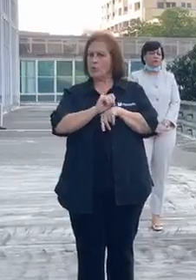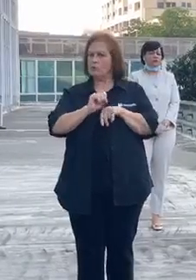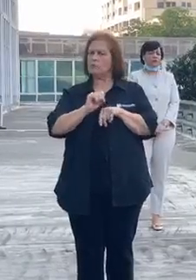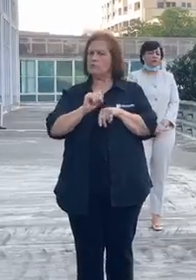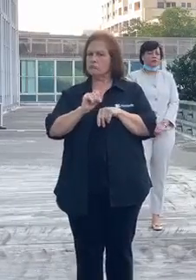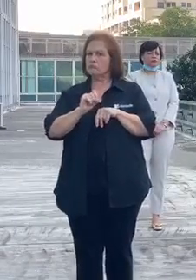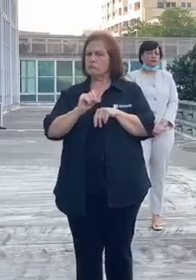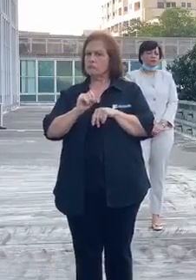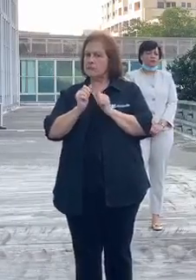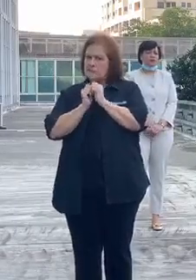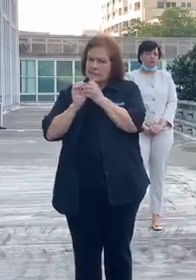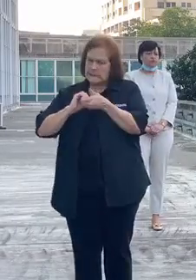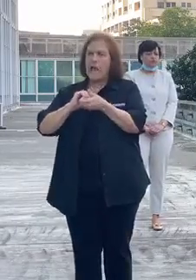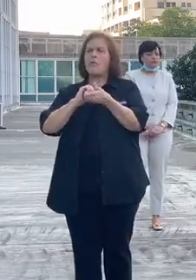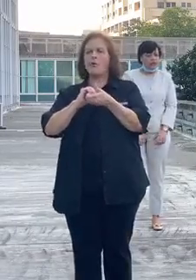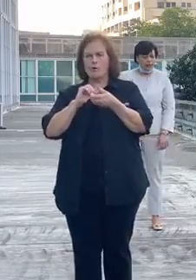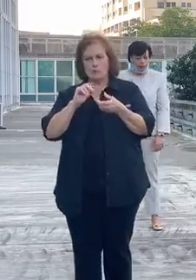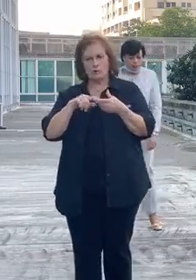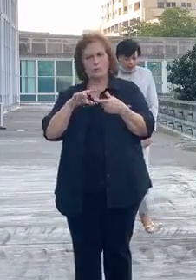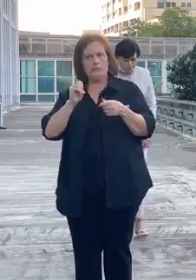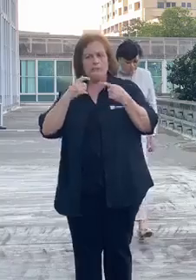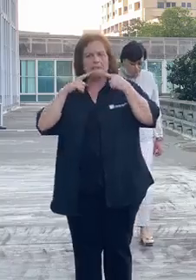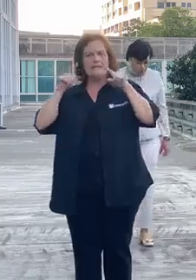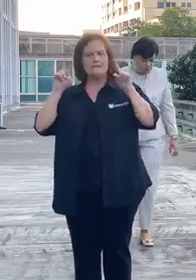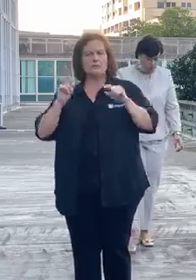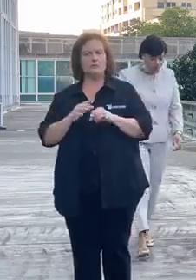responding to the needs of the city. Thank